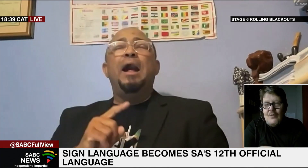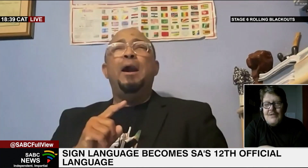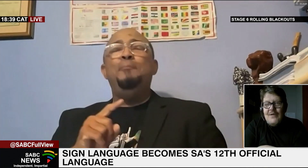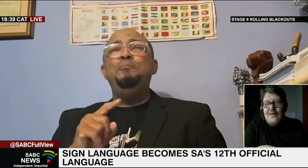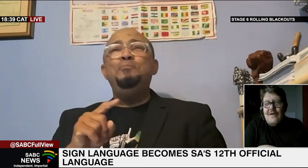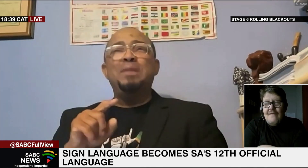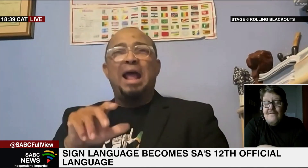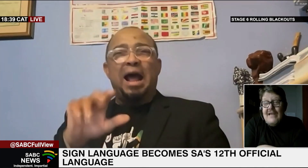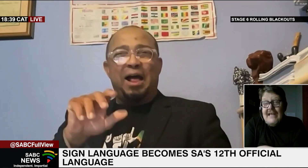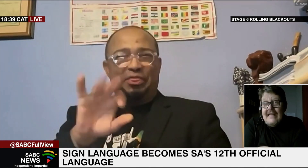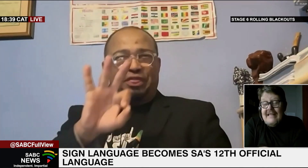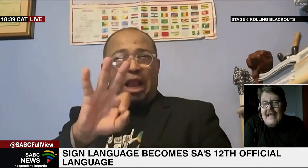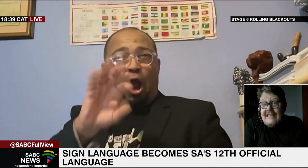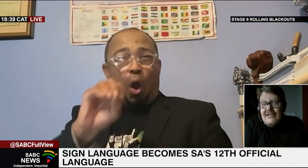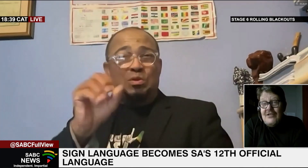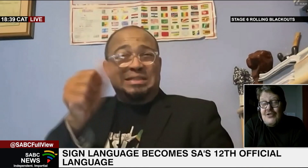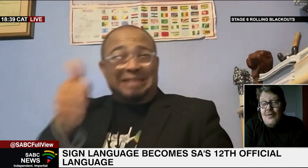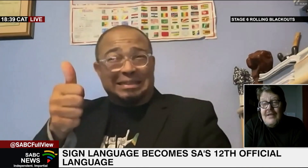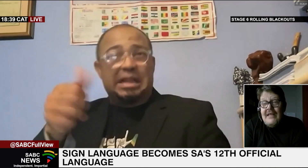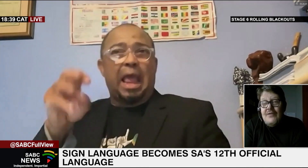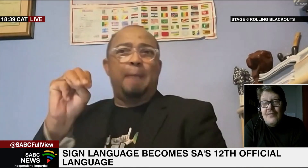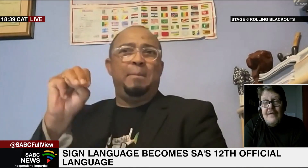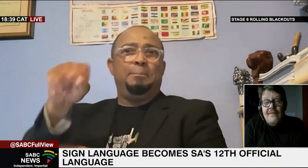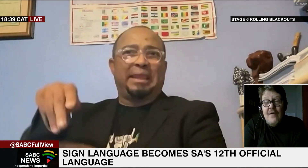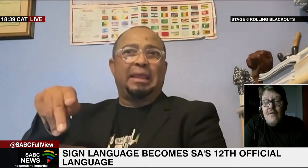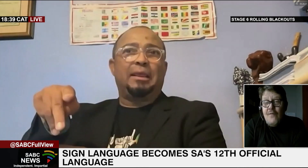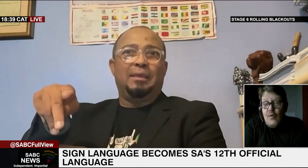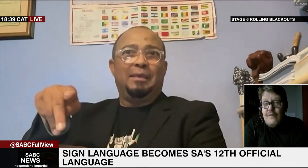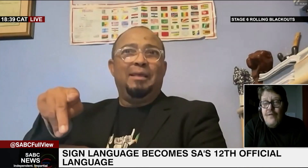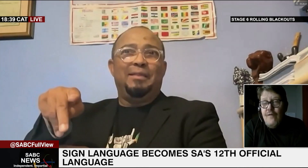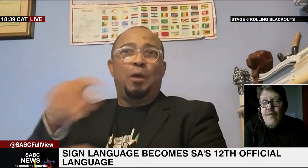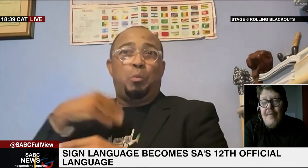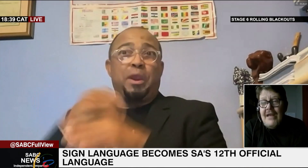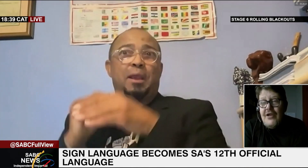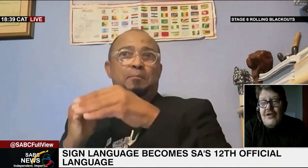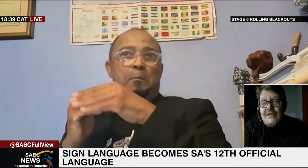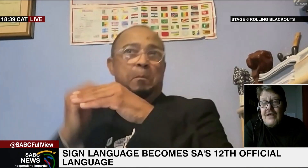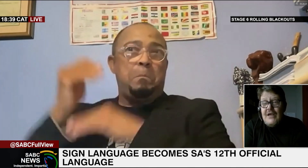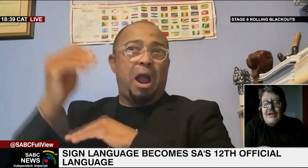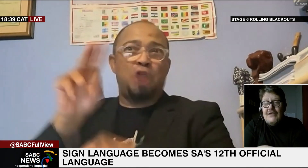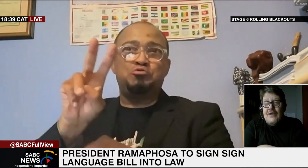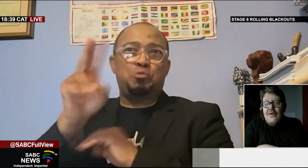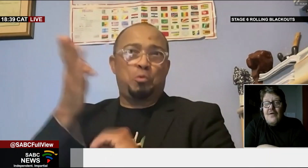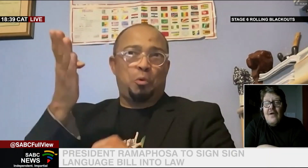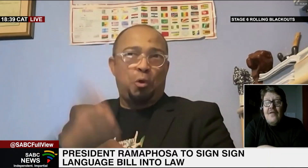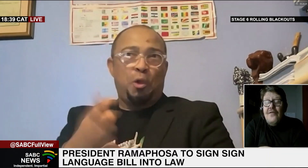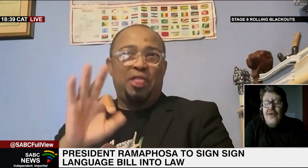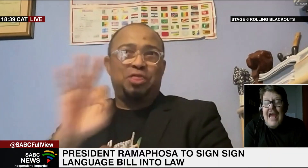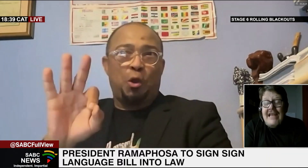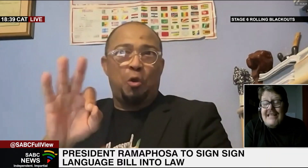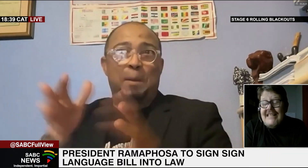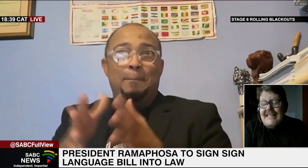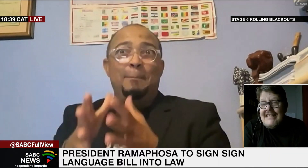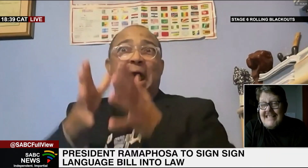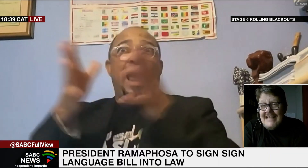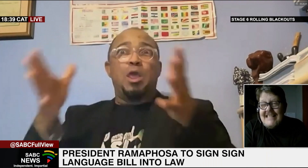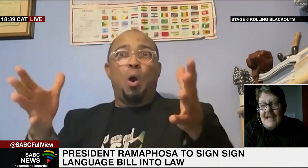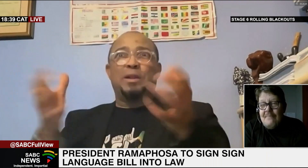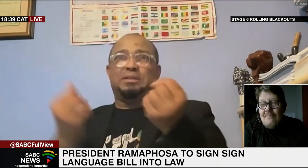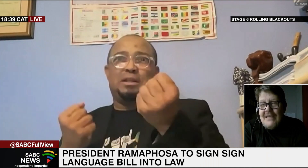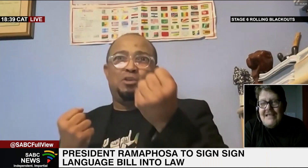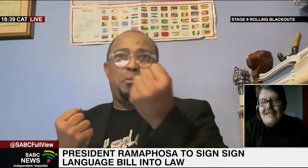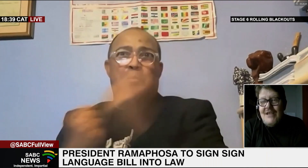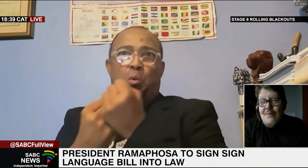and also feeling that joy that we've fought for many years. So